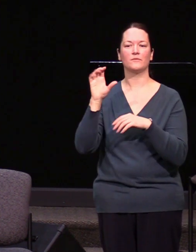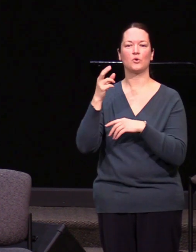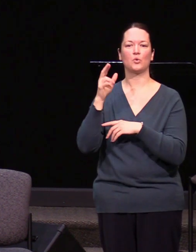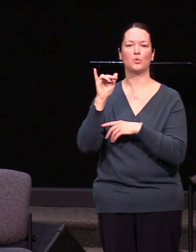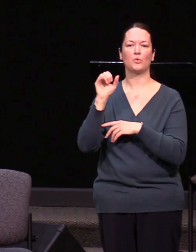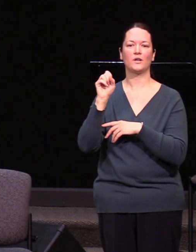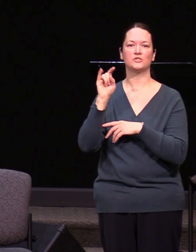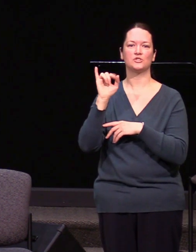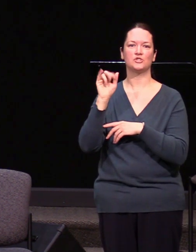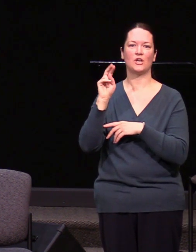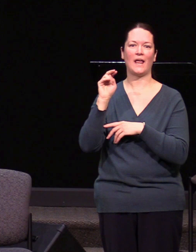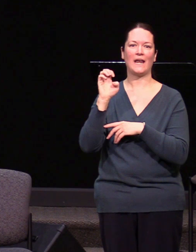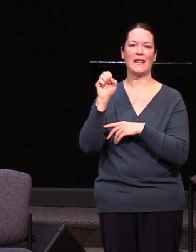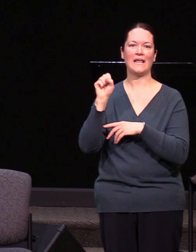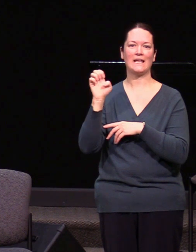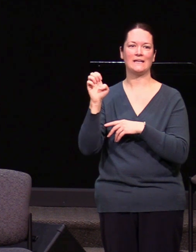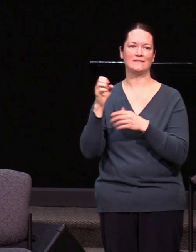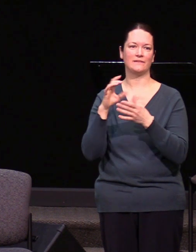the past.